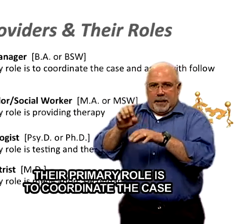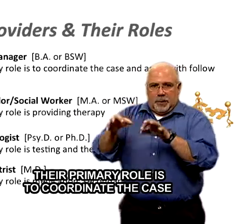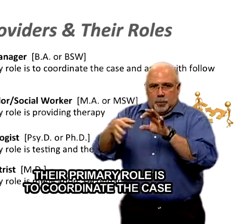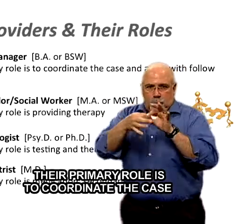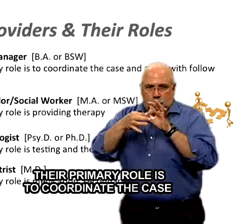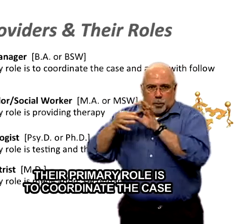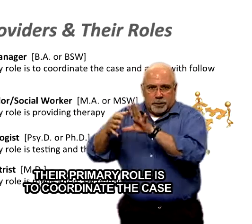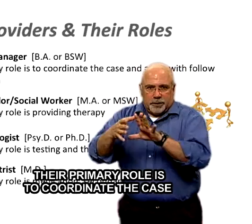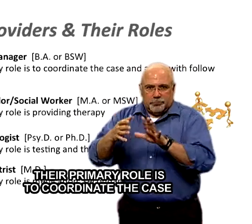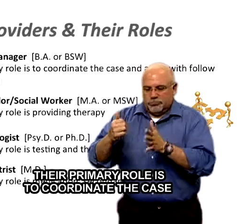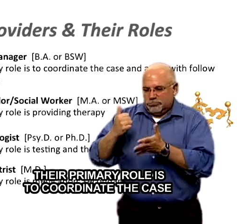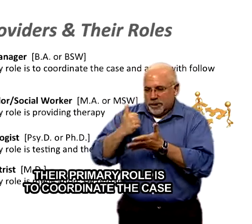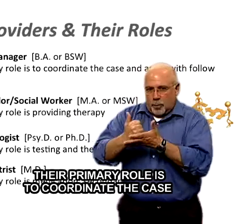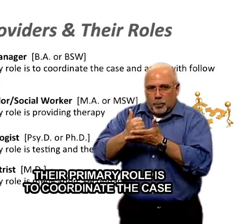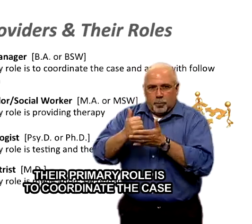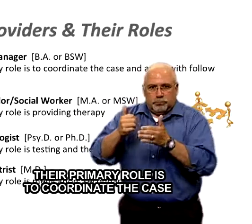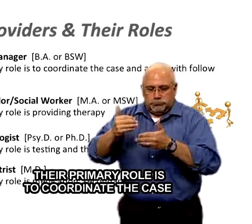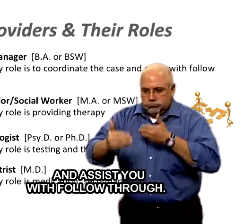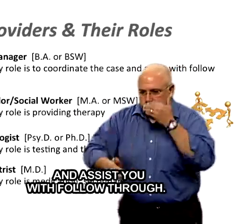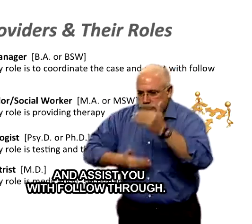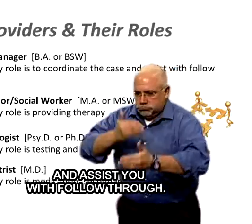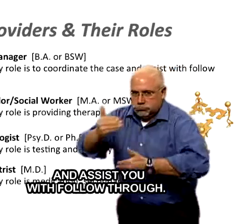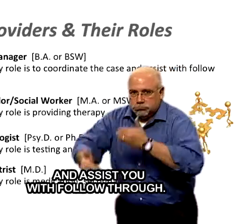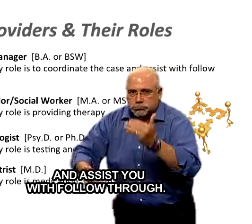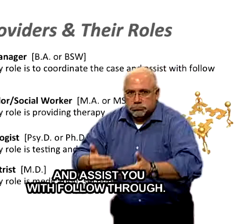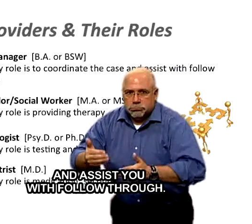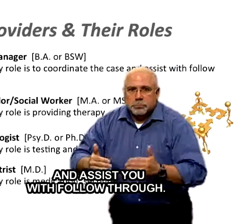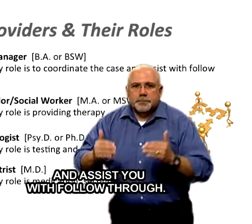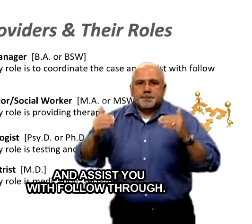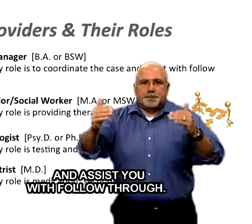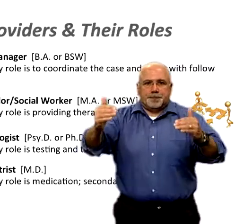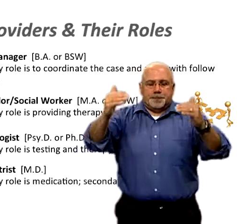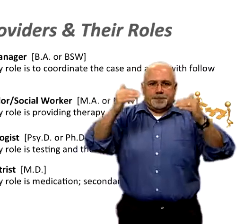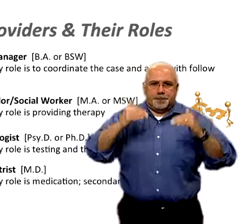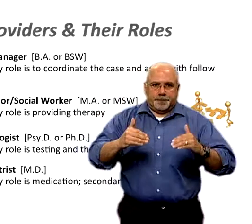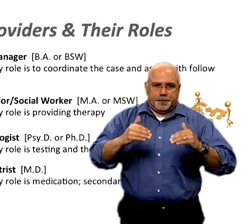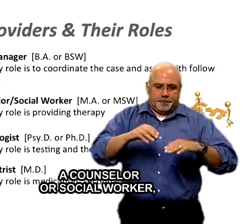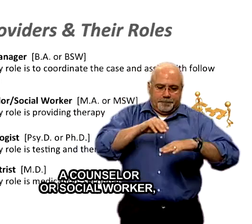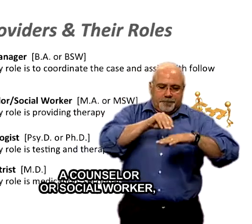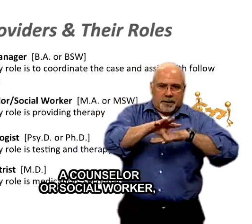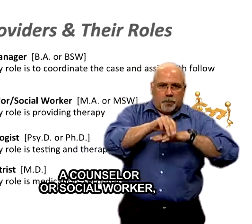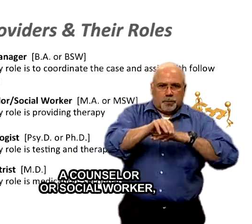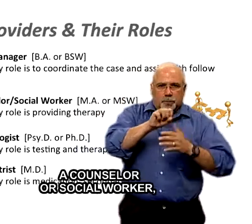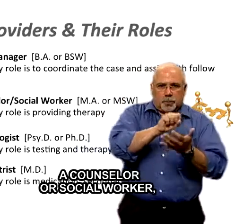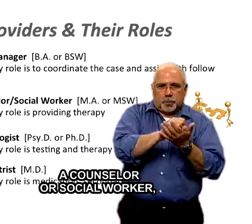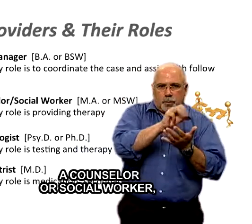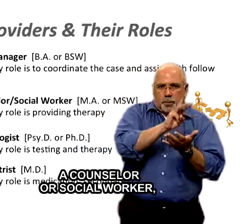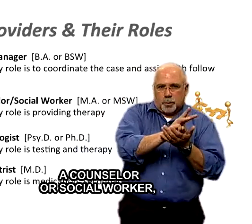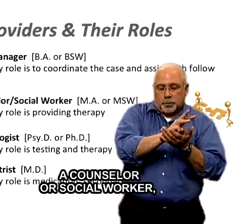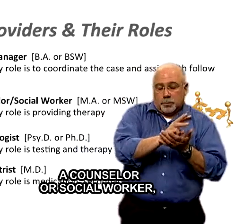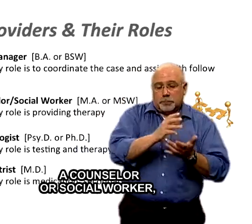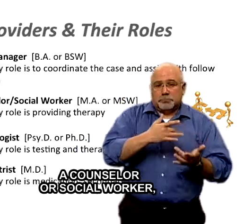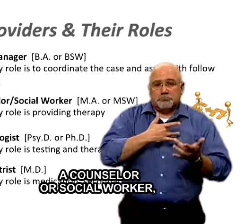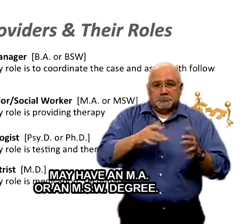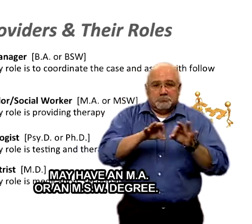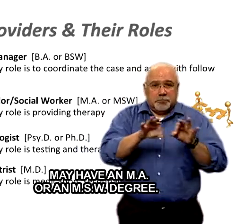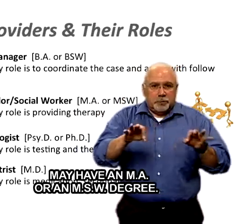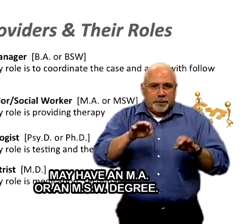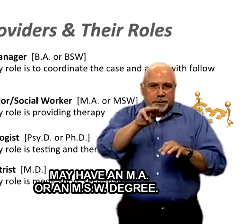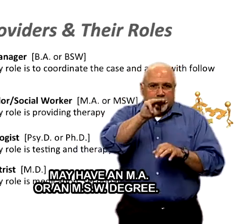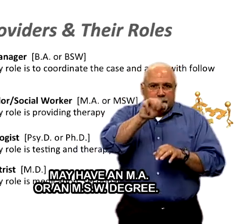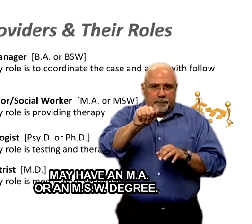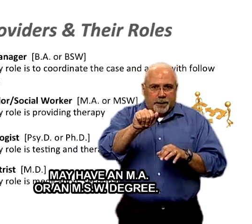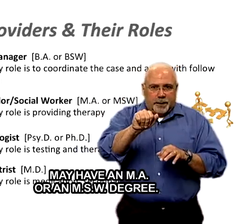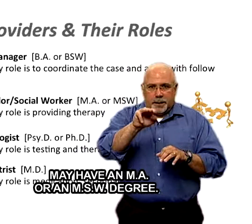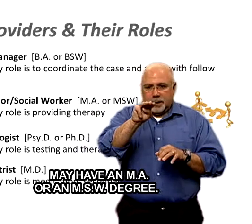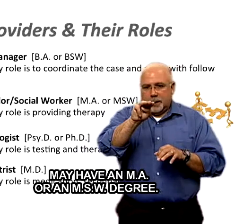Their primary role is to coordinate the case and assist you with follow-through. A counselor or social worker may have